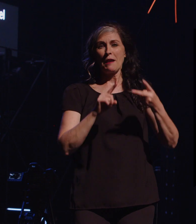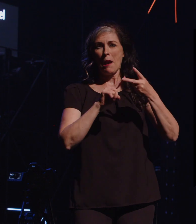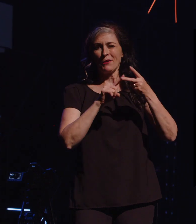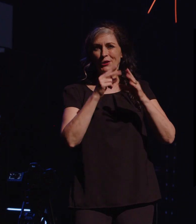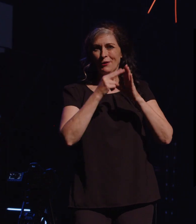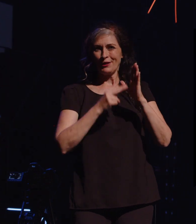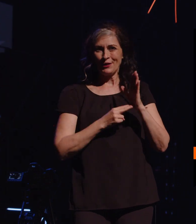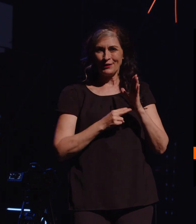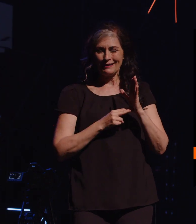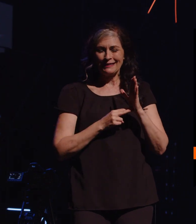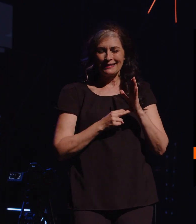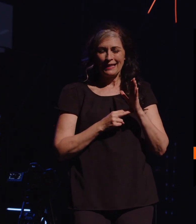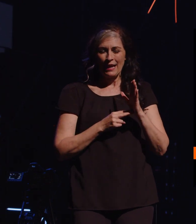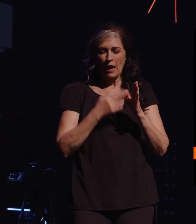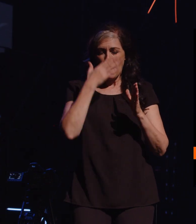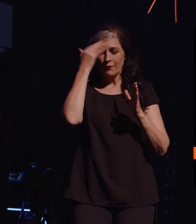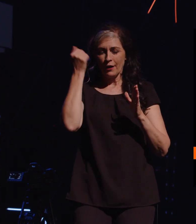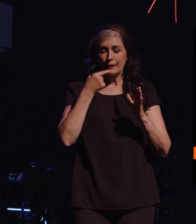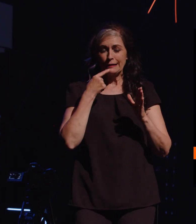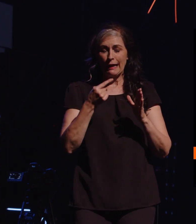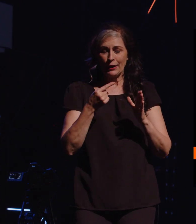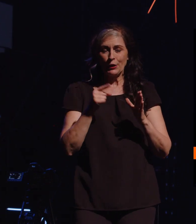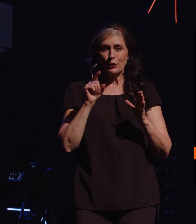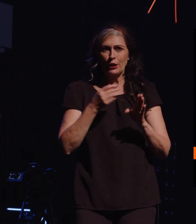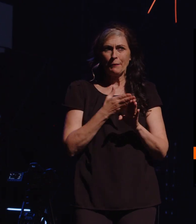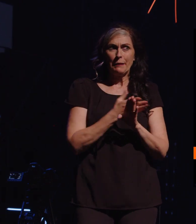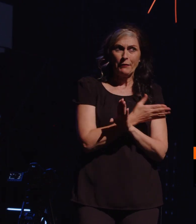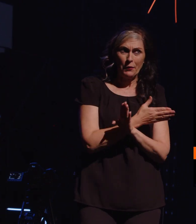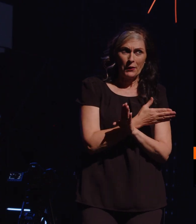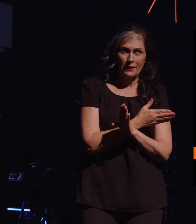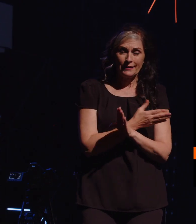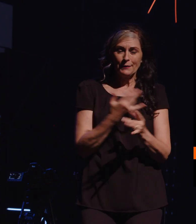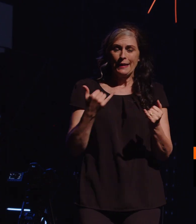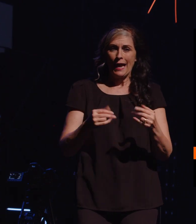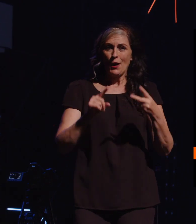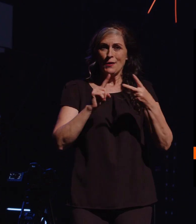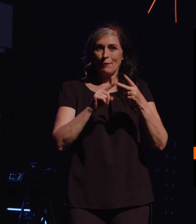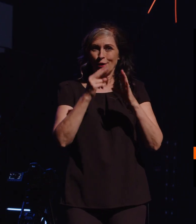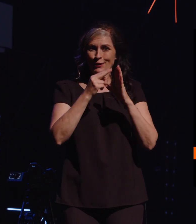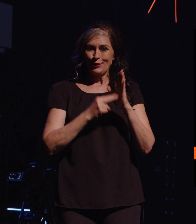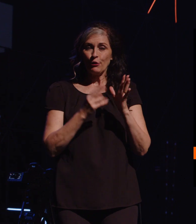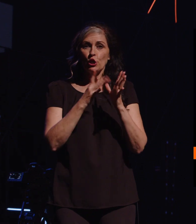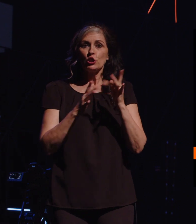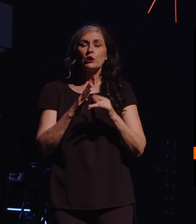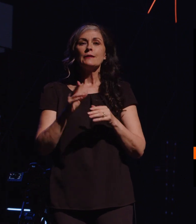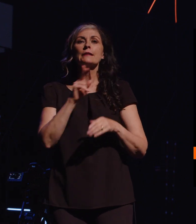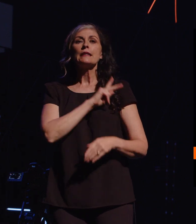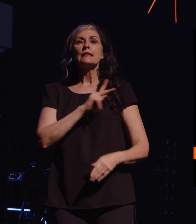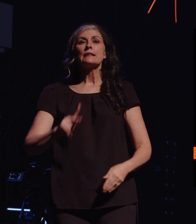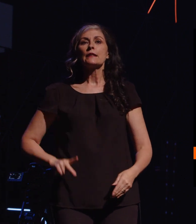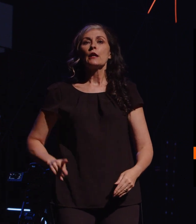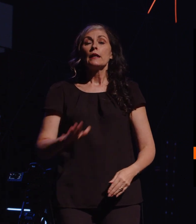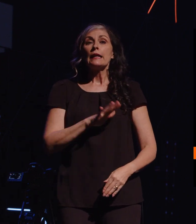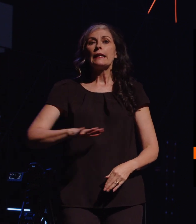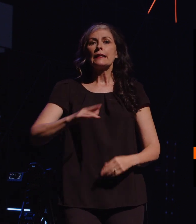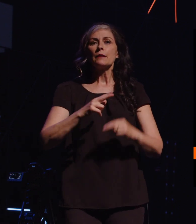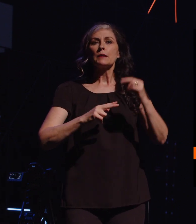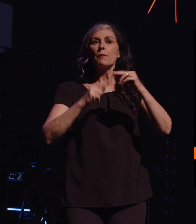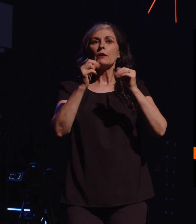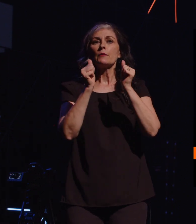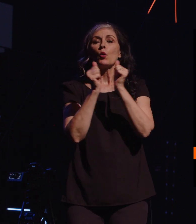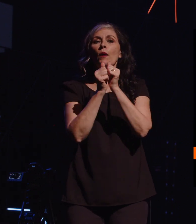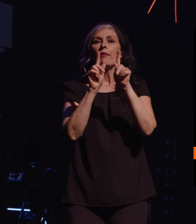your notes. I was supposed to give it to you a while ago. I'm giving it to you now. Jesus begins to build his kingdom